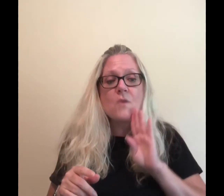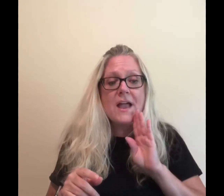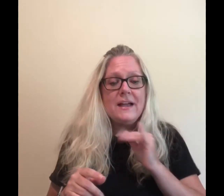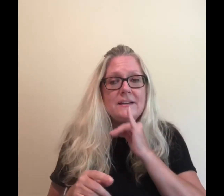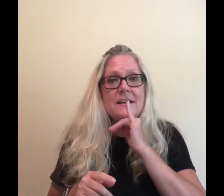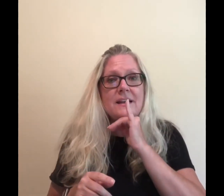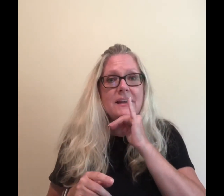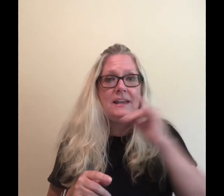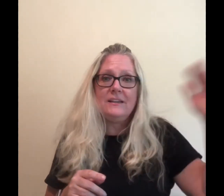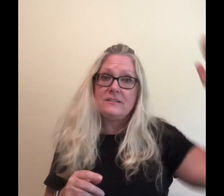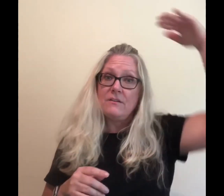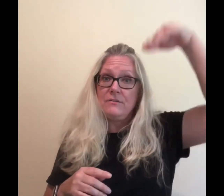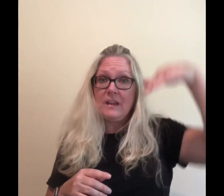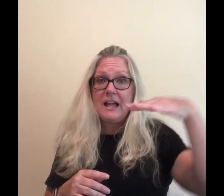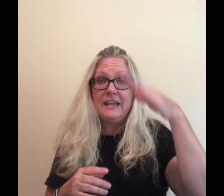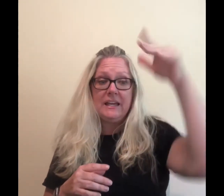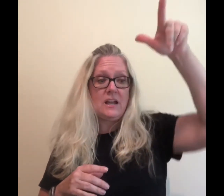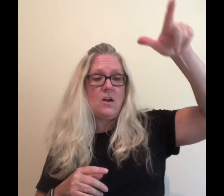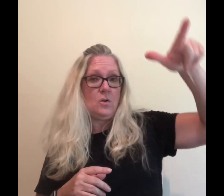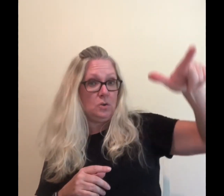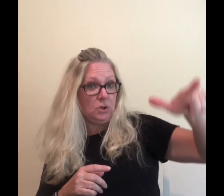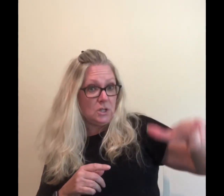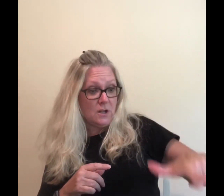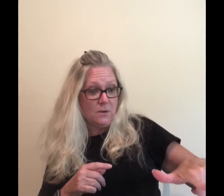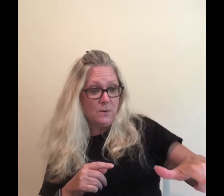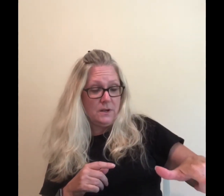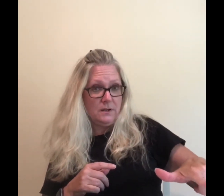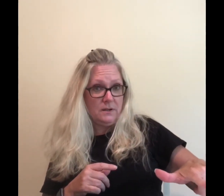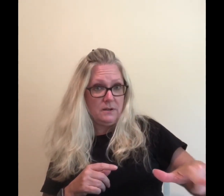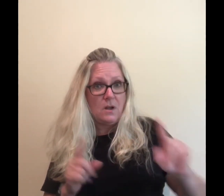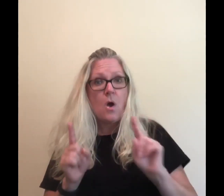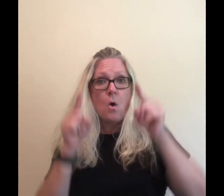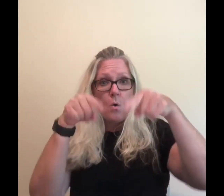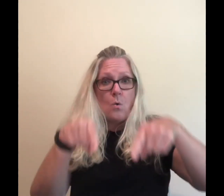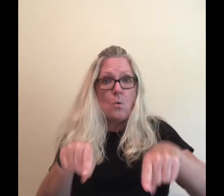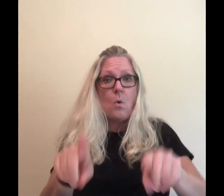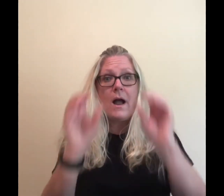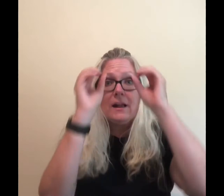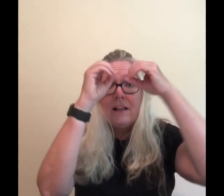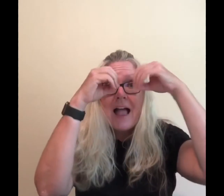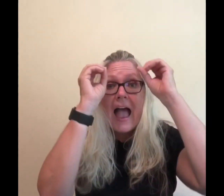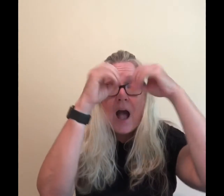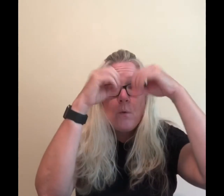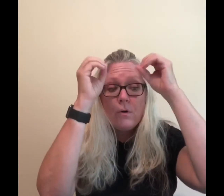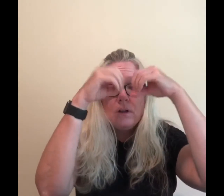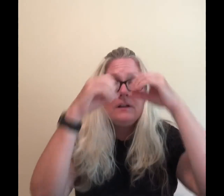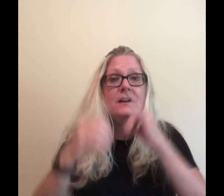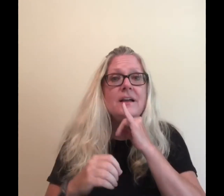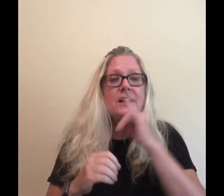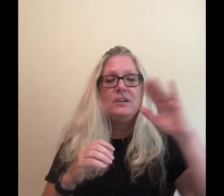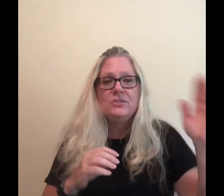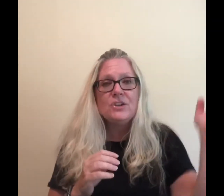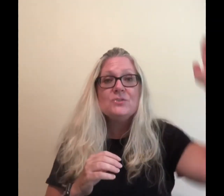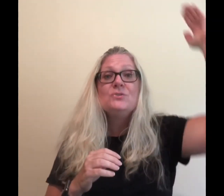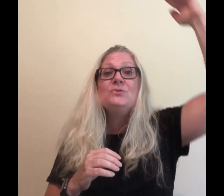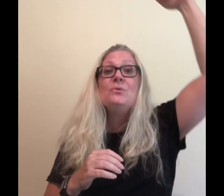Wren is flying low, while owl is